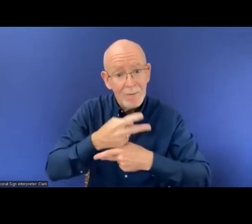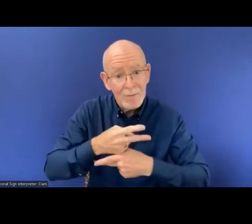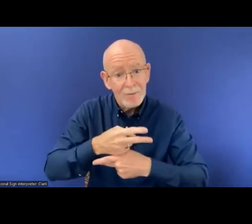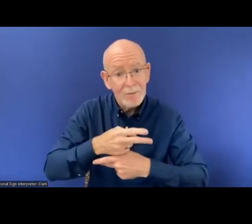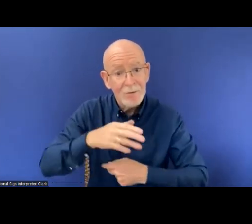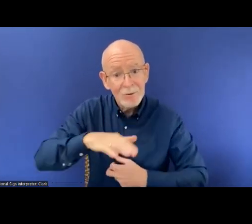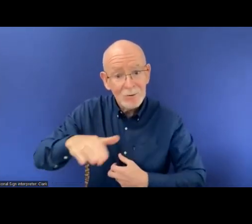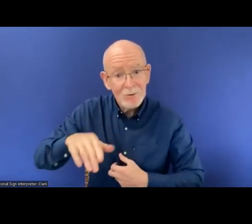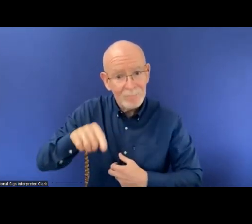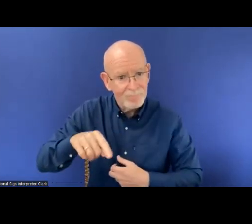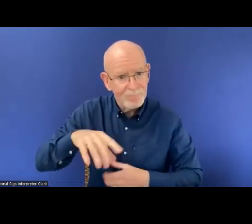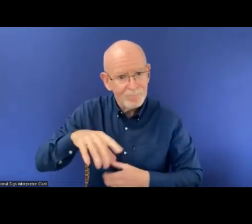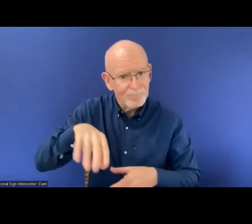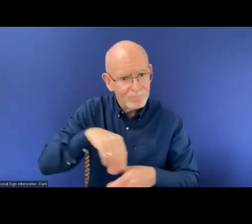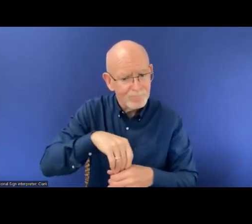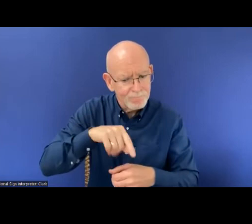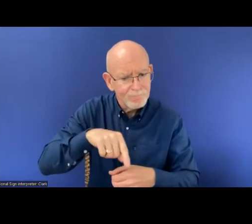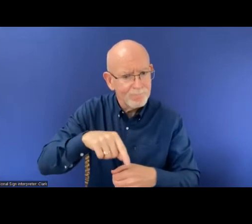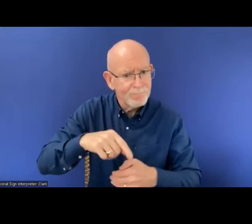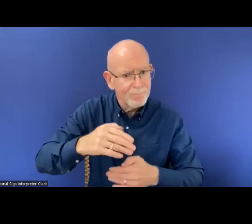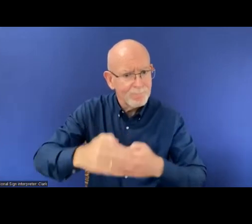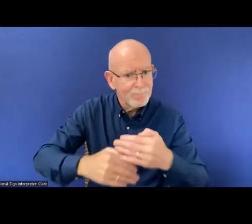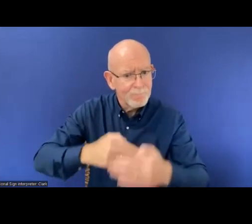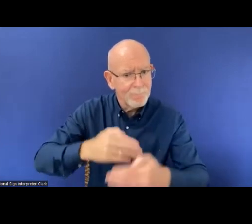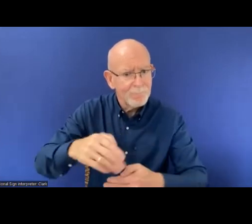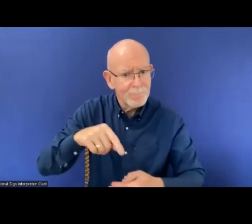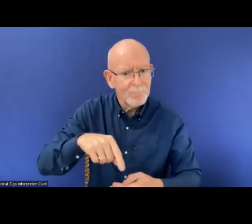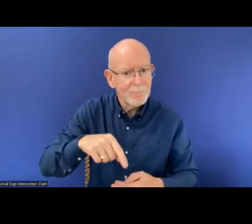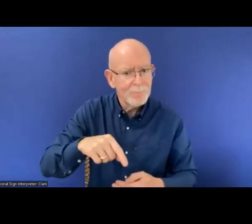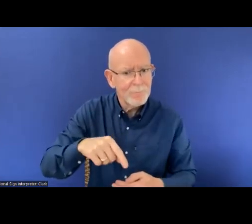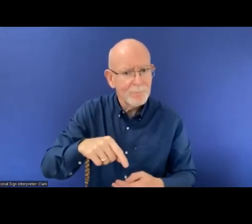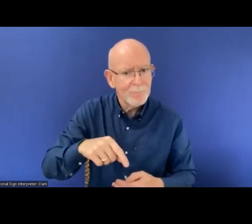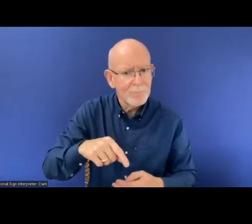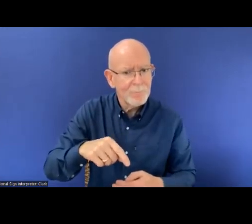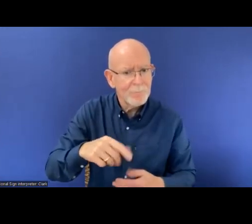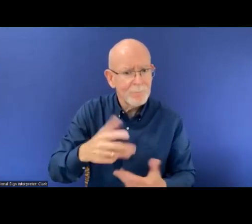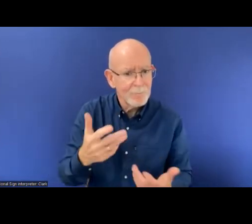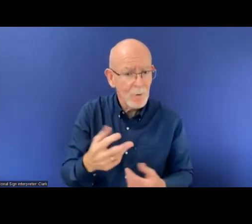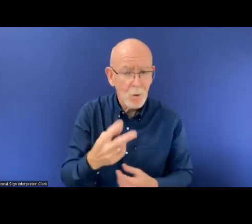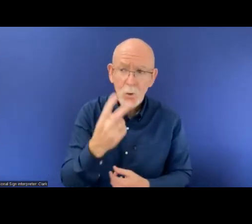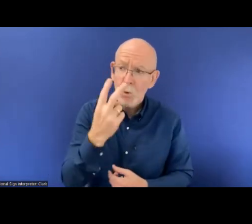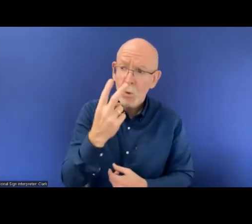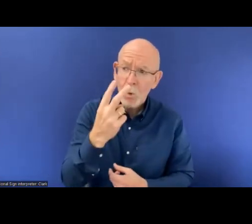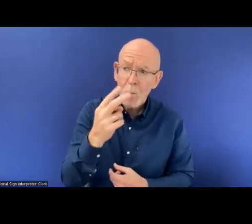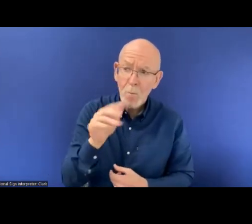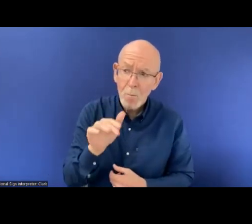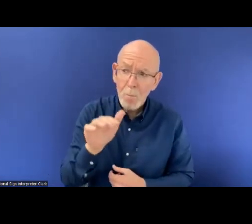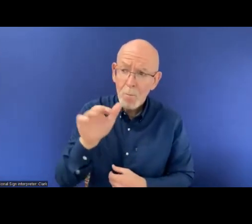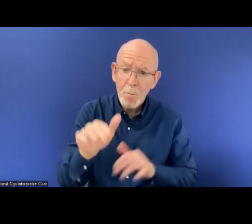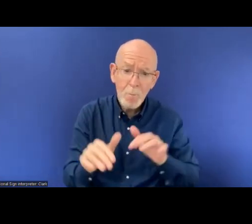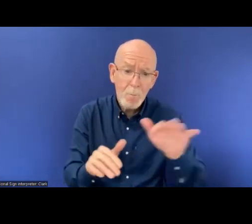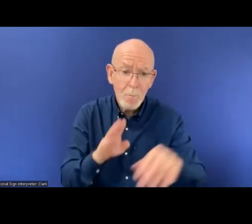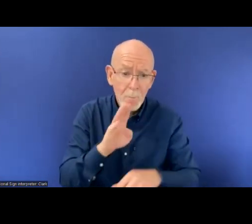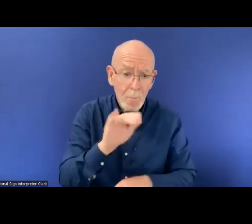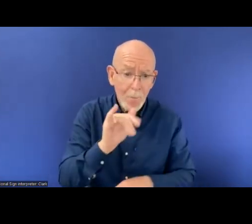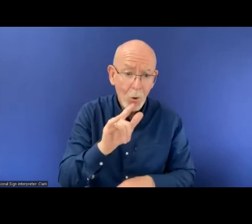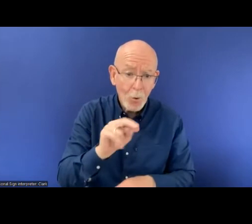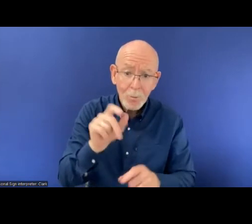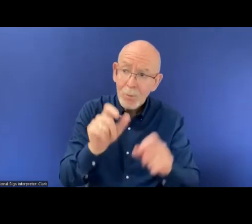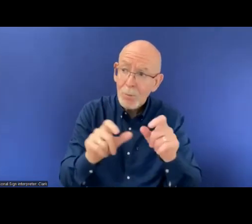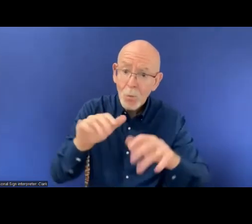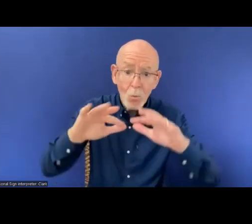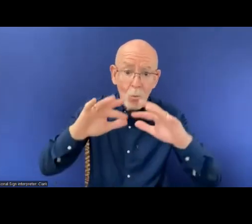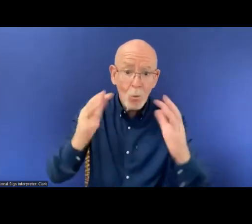of that, at least 1.1 billion are living with vision loss because they do not